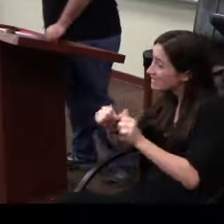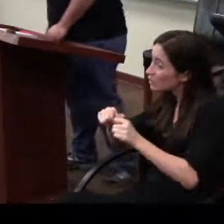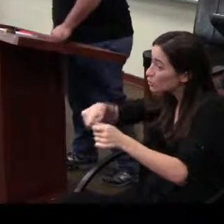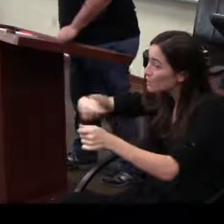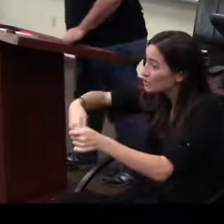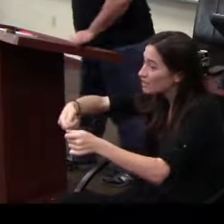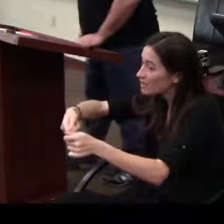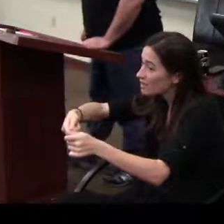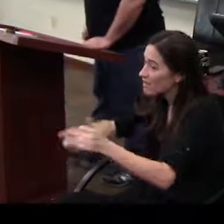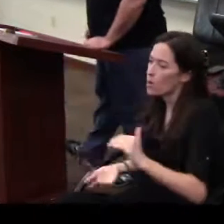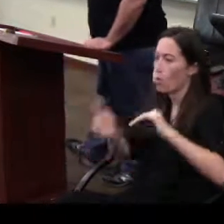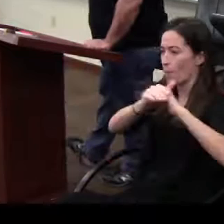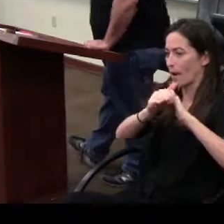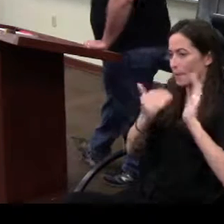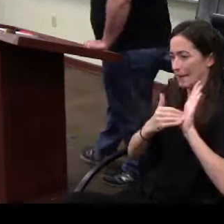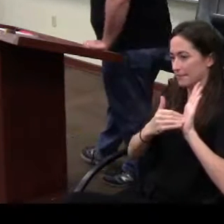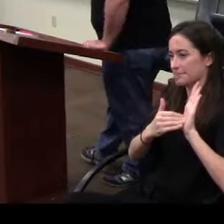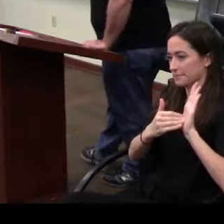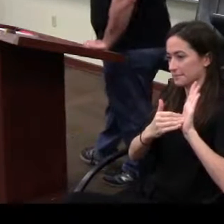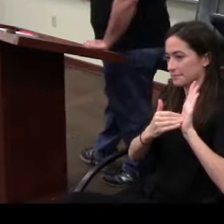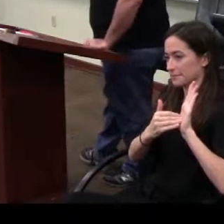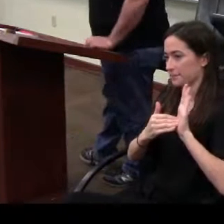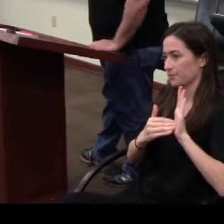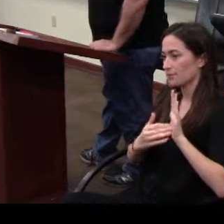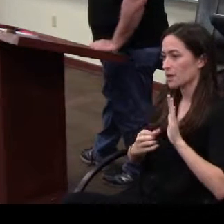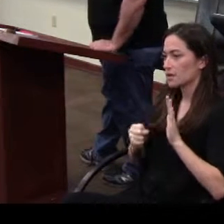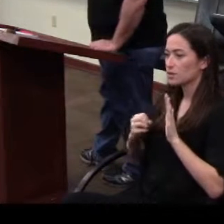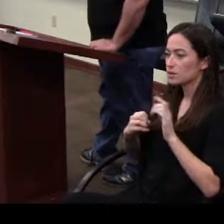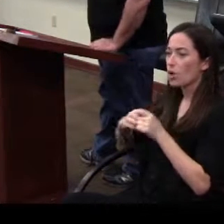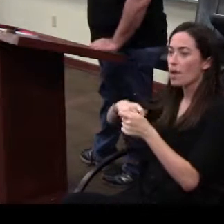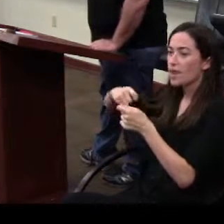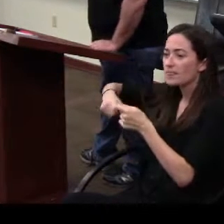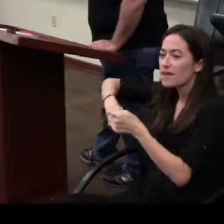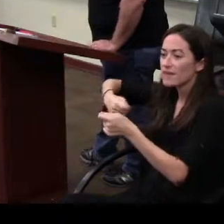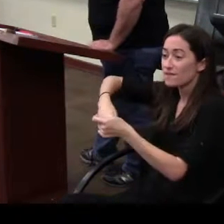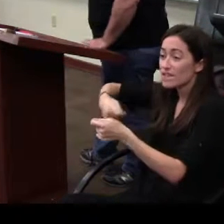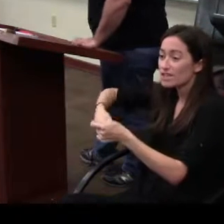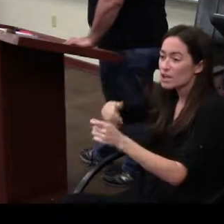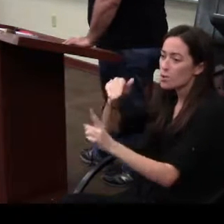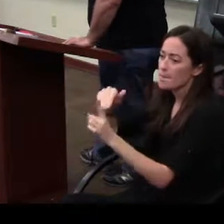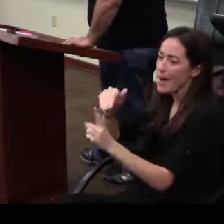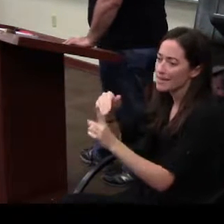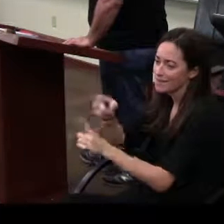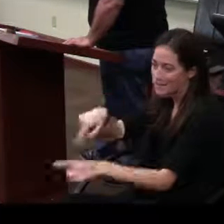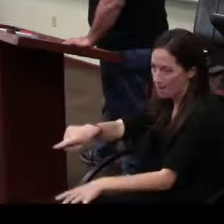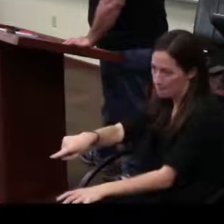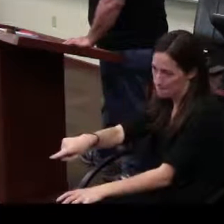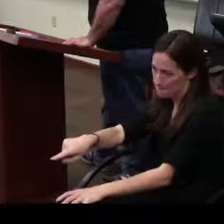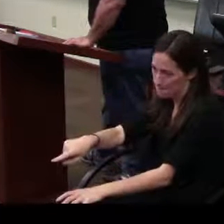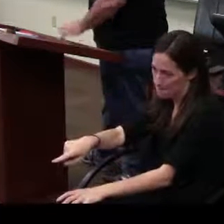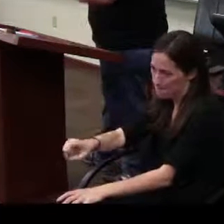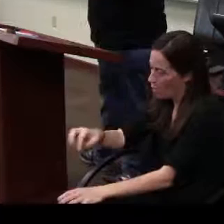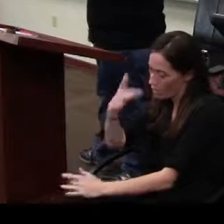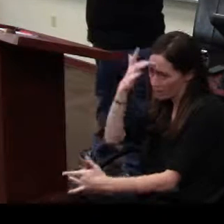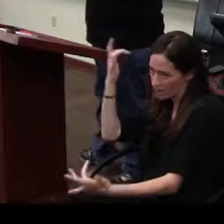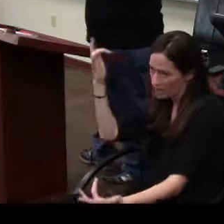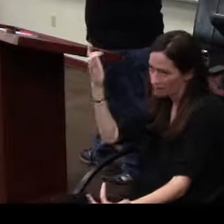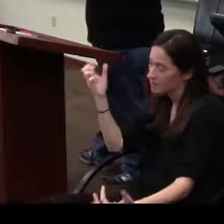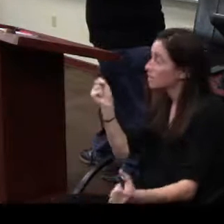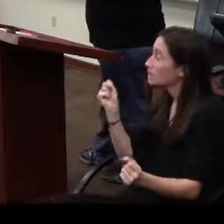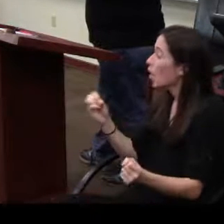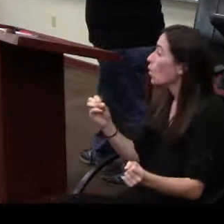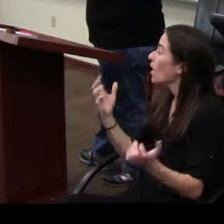back in the same boat you started with. Okay? The phishing reminds them that this is out there. So, that being